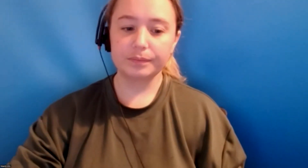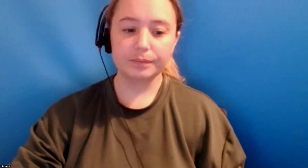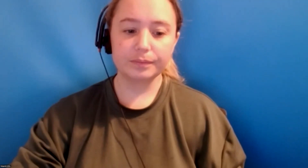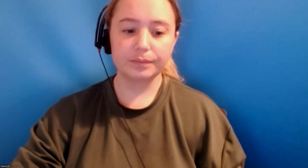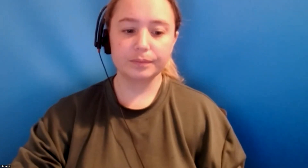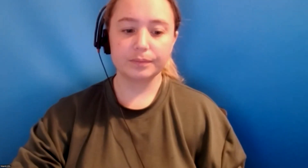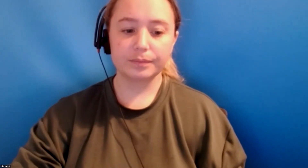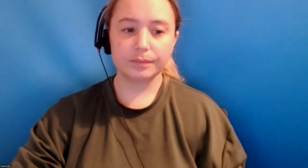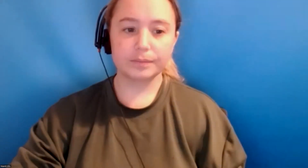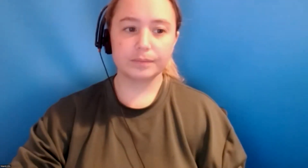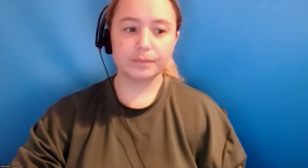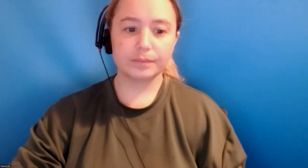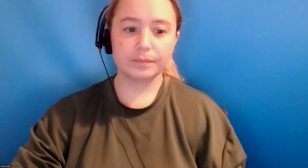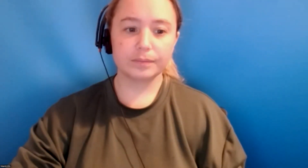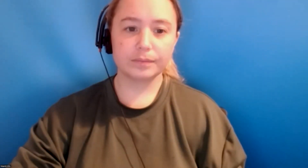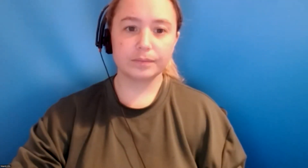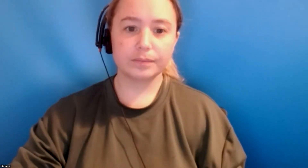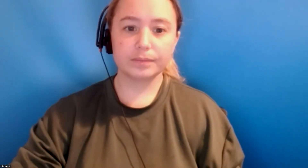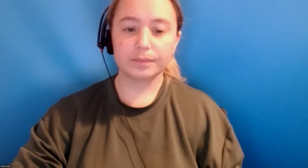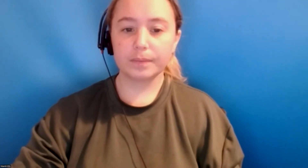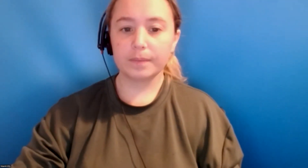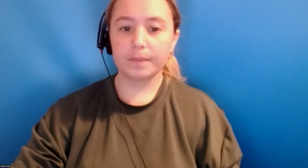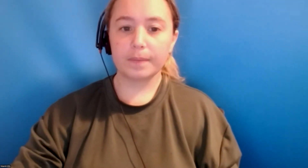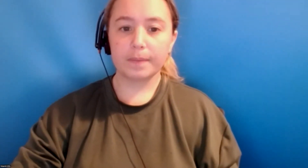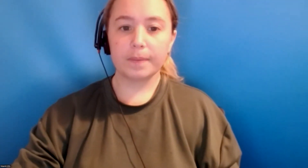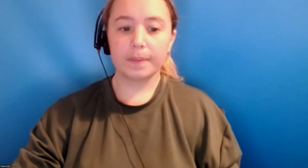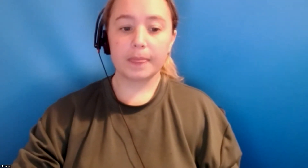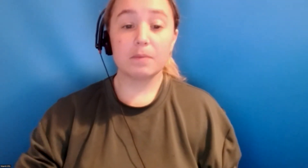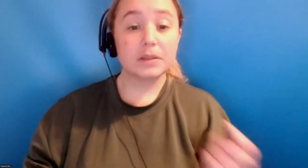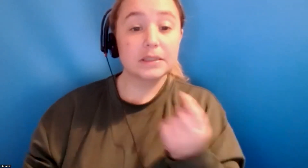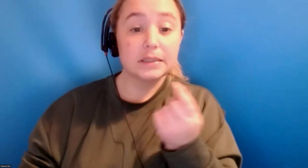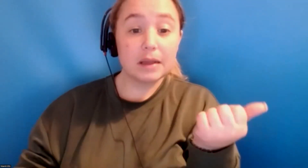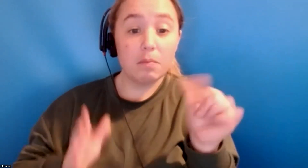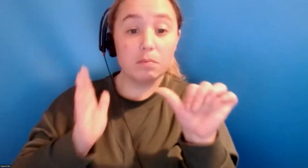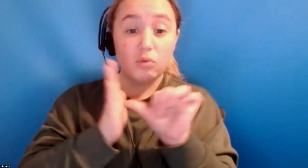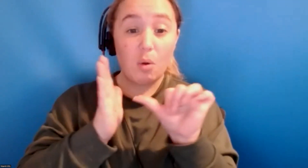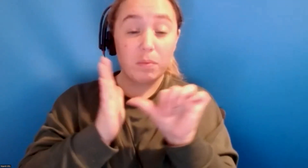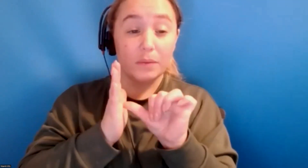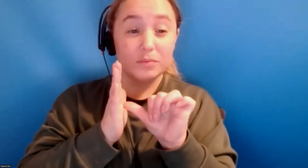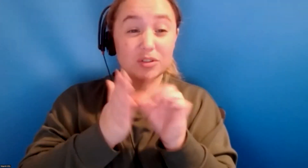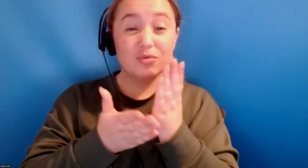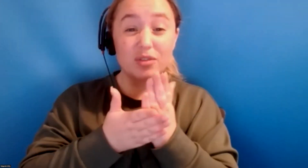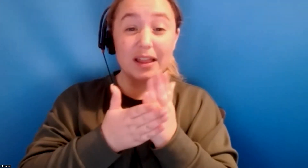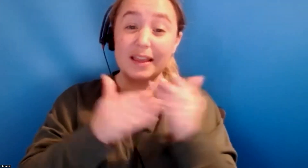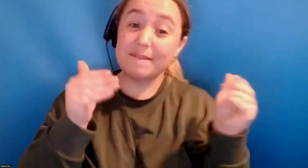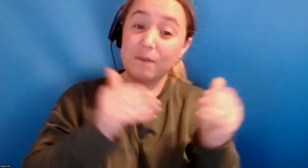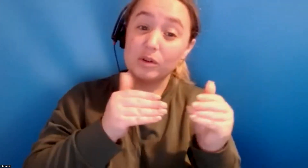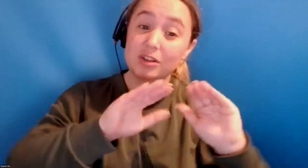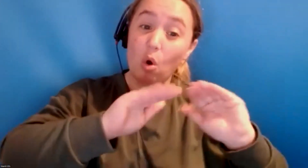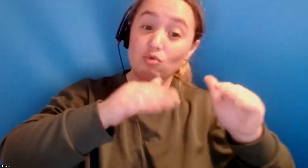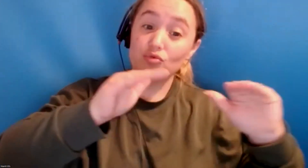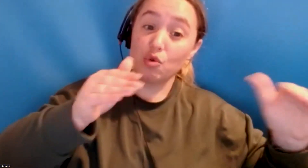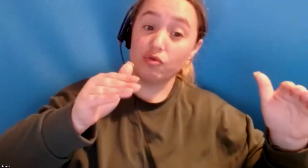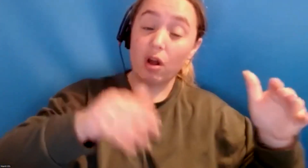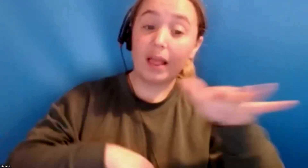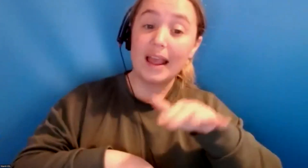people participating, some specific rural issues. Whether that be living on Skye and bus